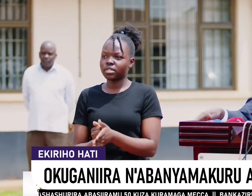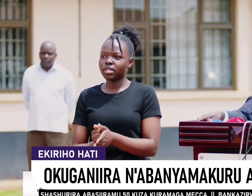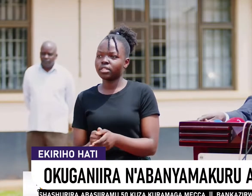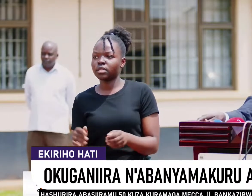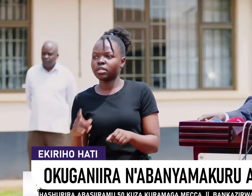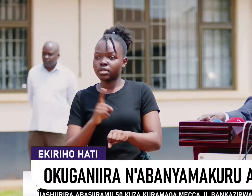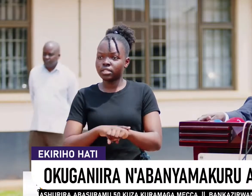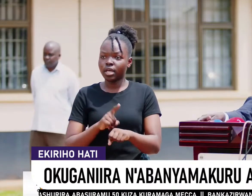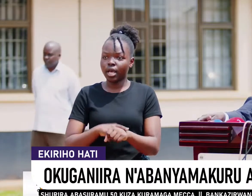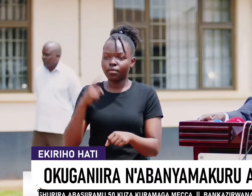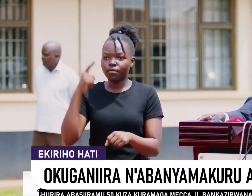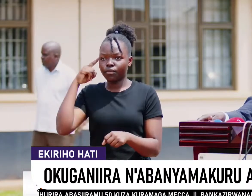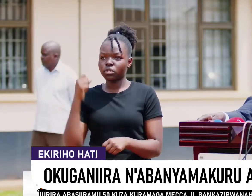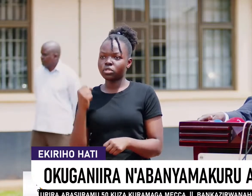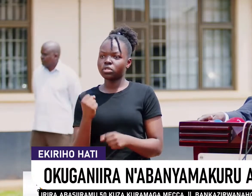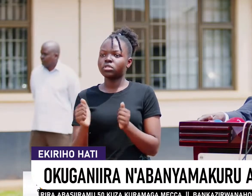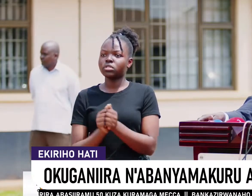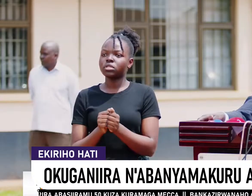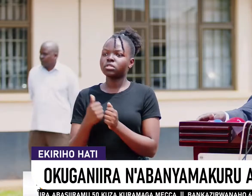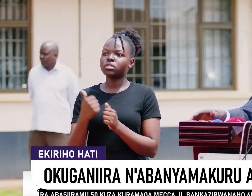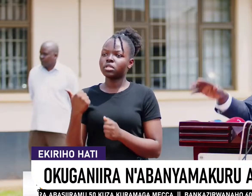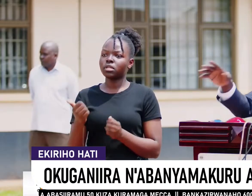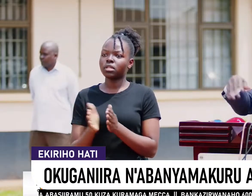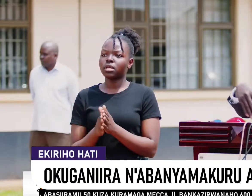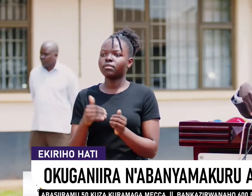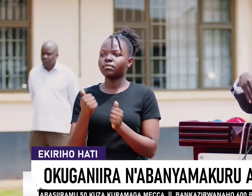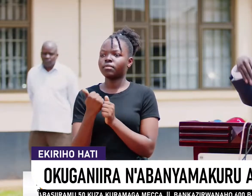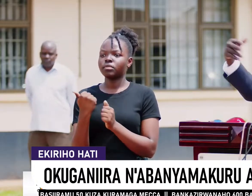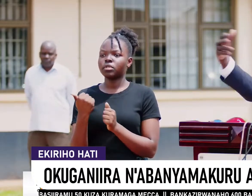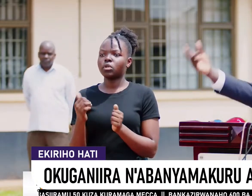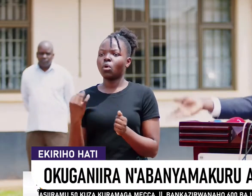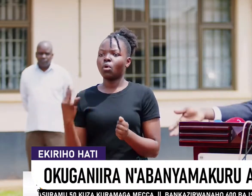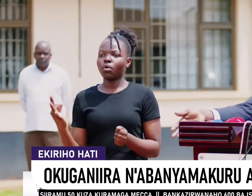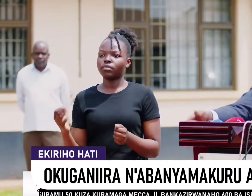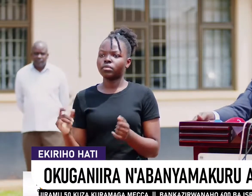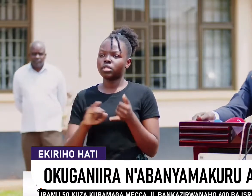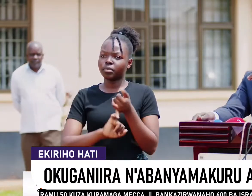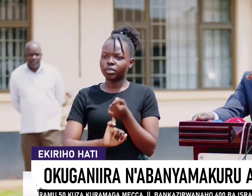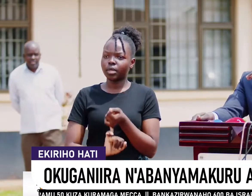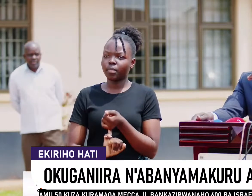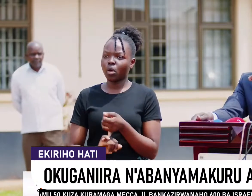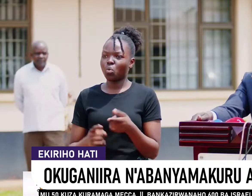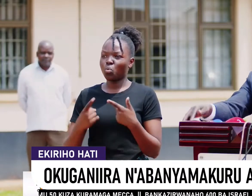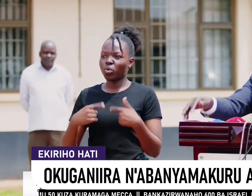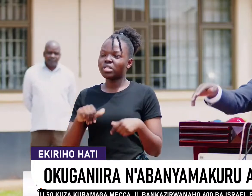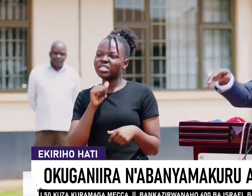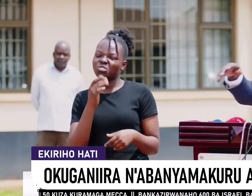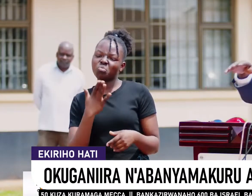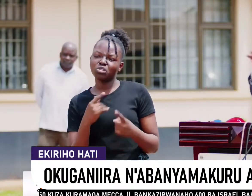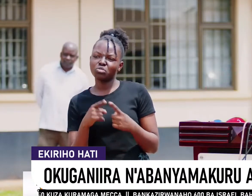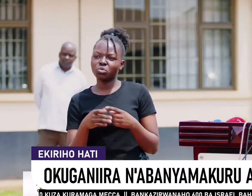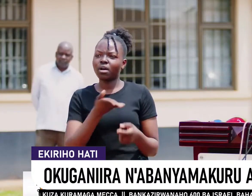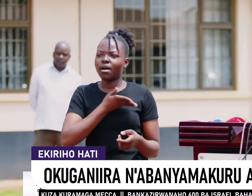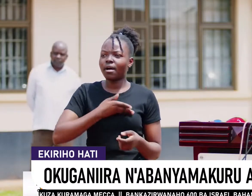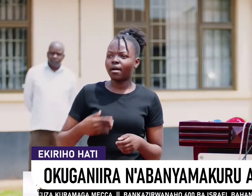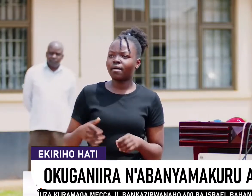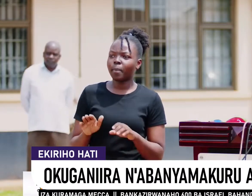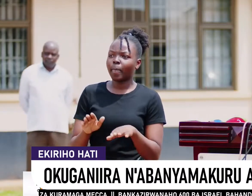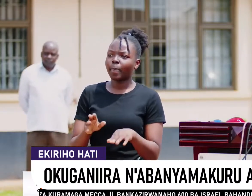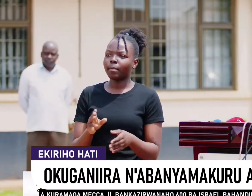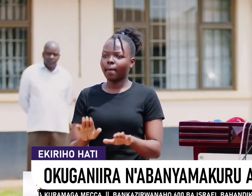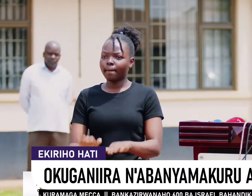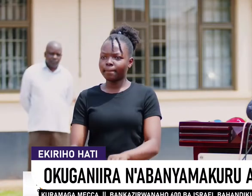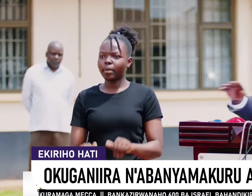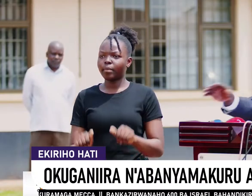and 17th of September. So we did not want to have MPs coming up for nomination, then the same day you have councillors coming